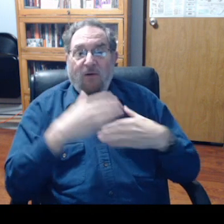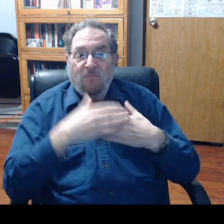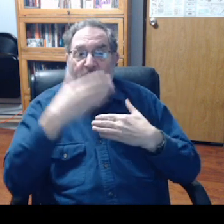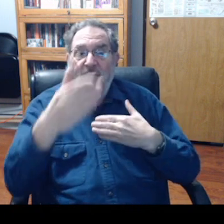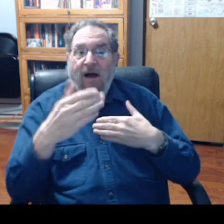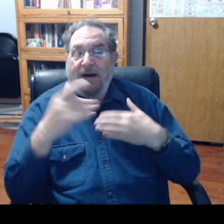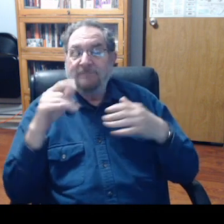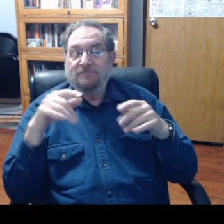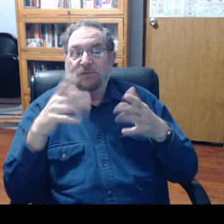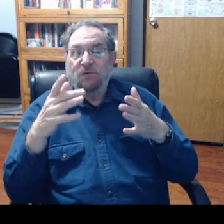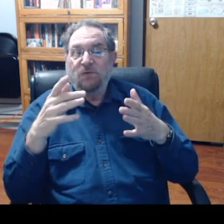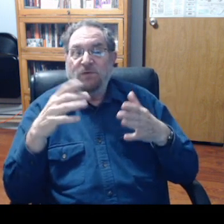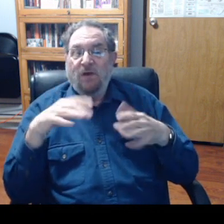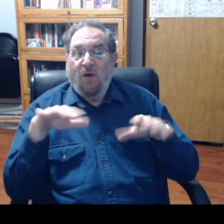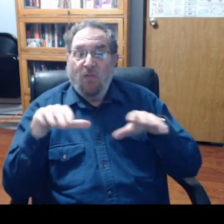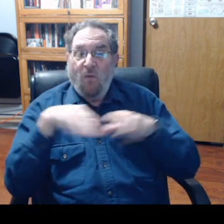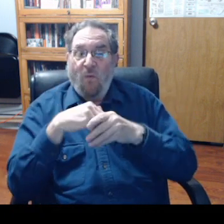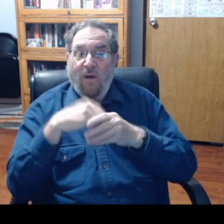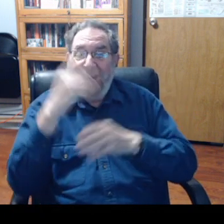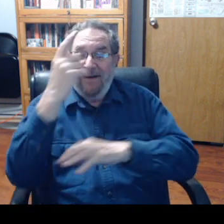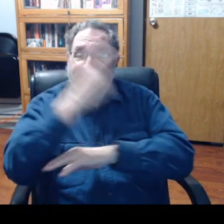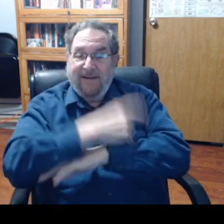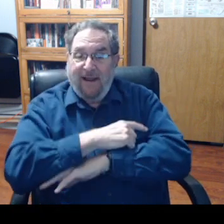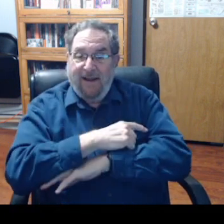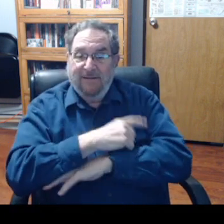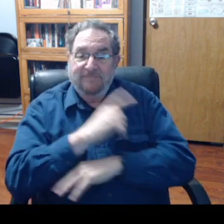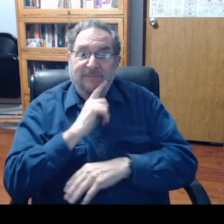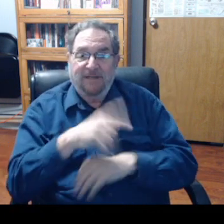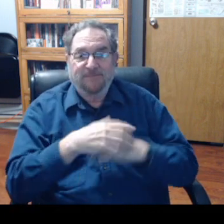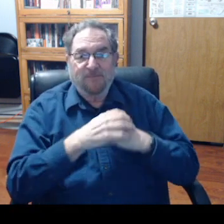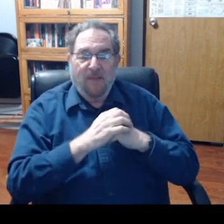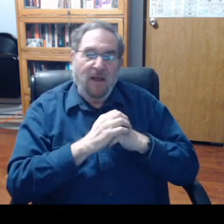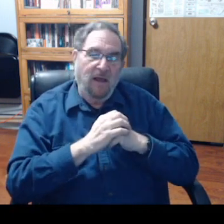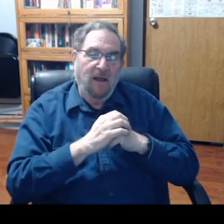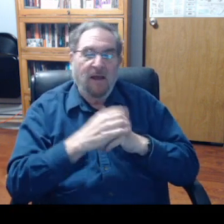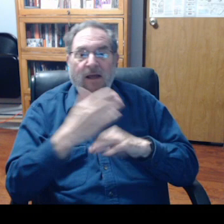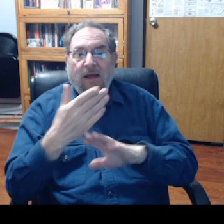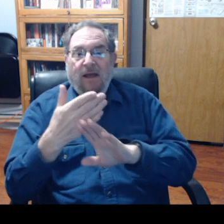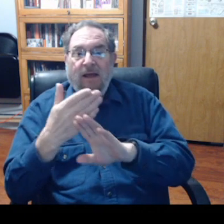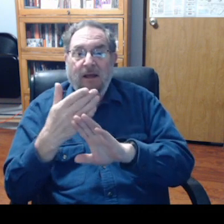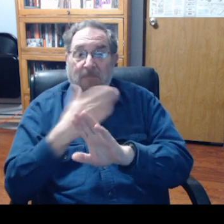Now we're going to move on to the wedding day. Yeah.